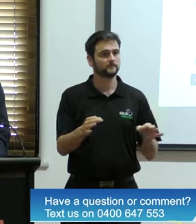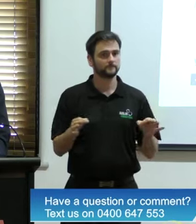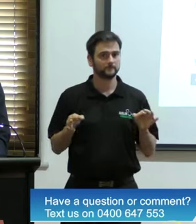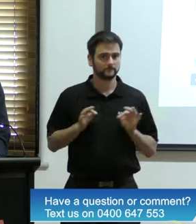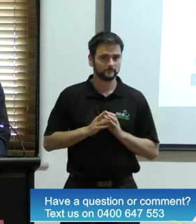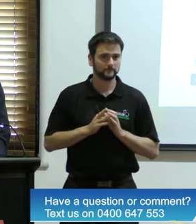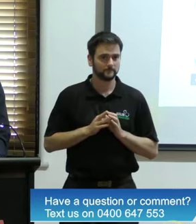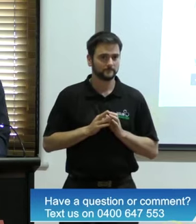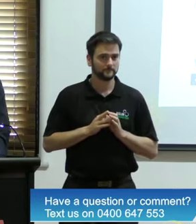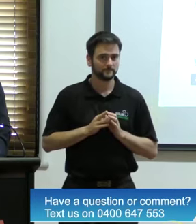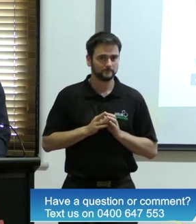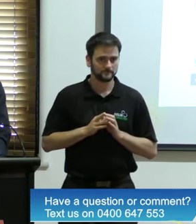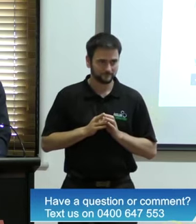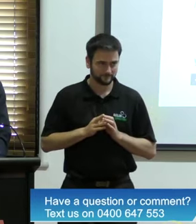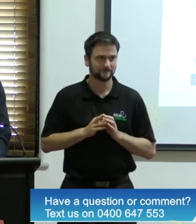Nothing?